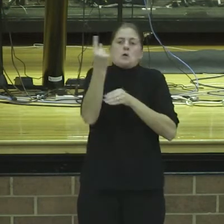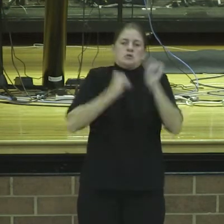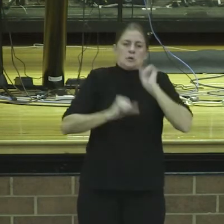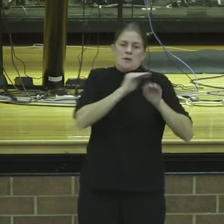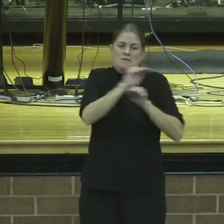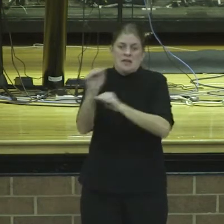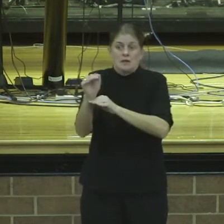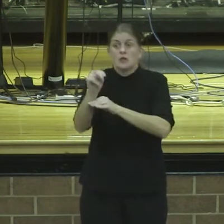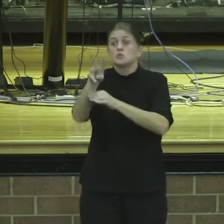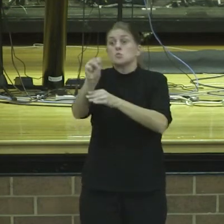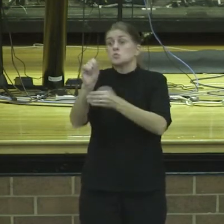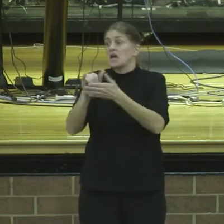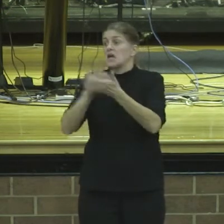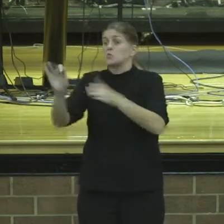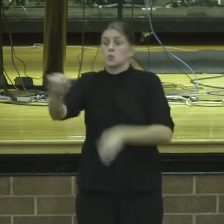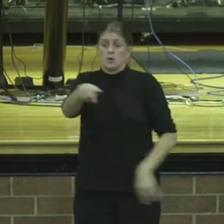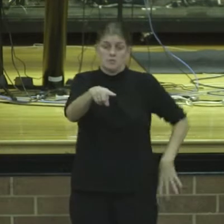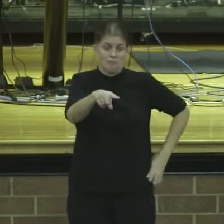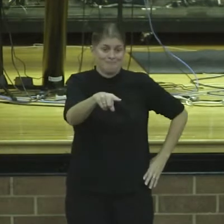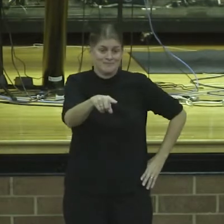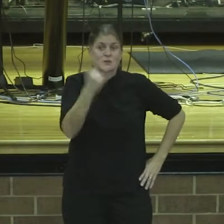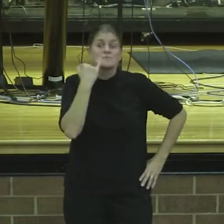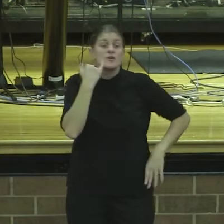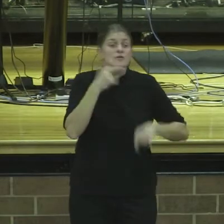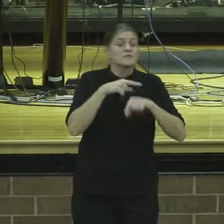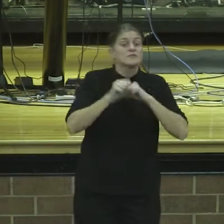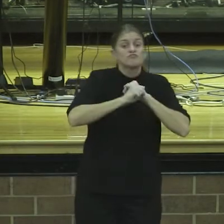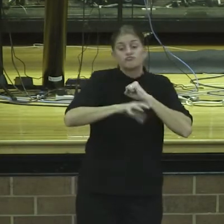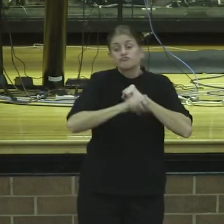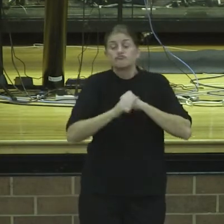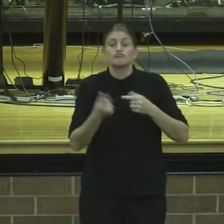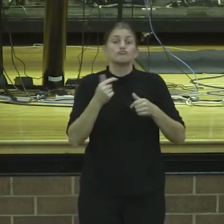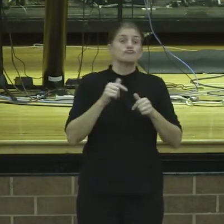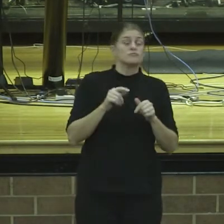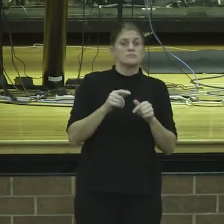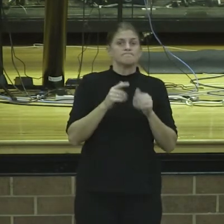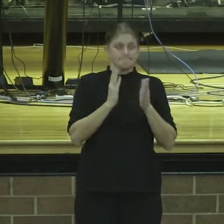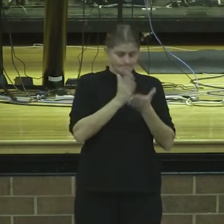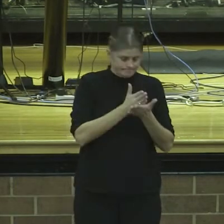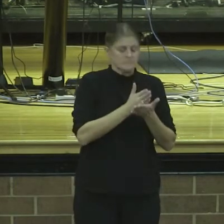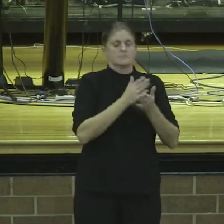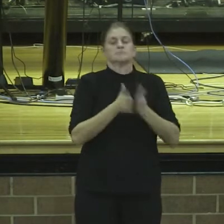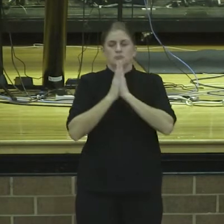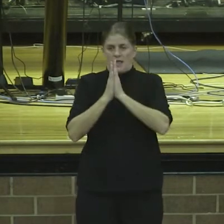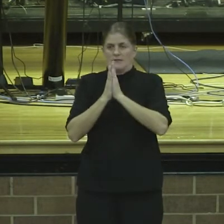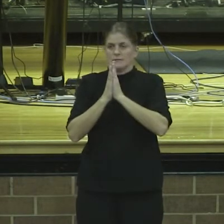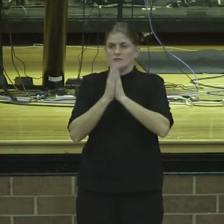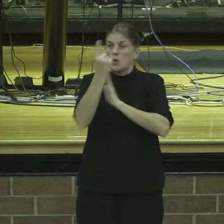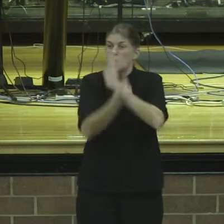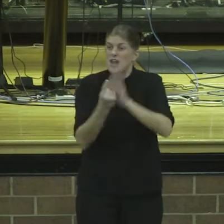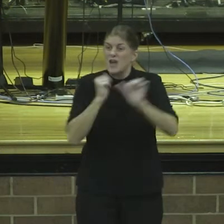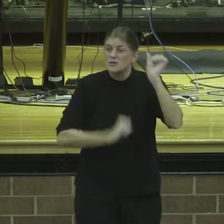counts. So what would happen if you just took that time and prayed? You know, if you did it for an hour